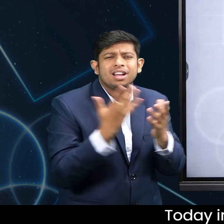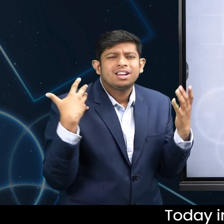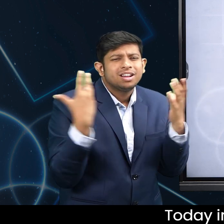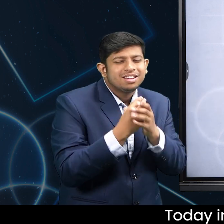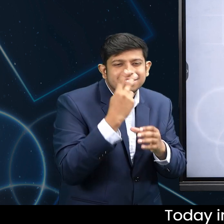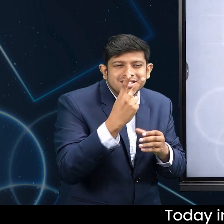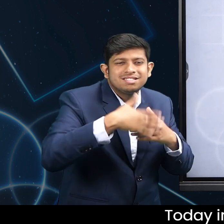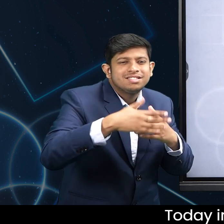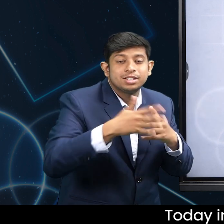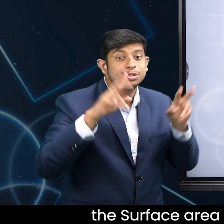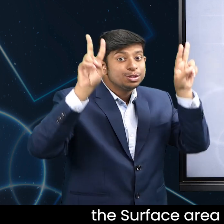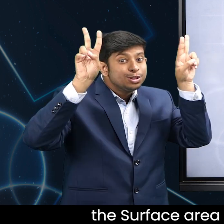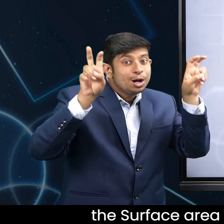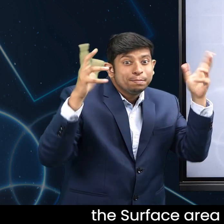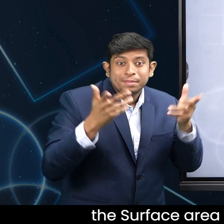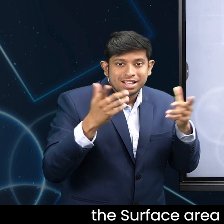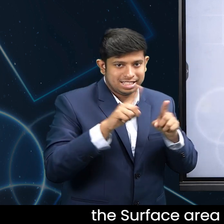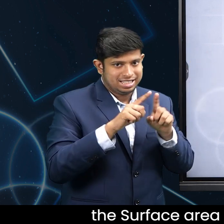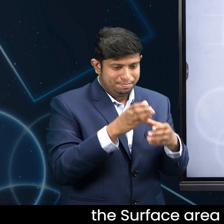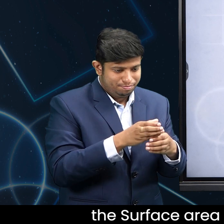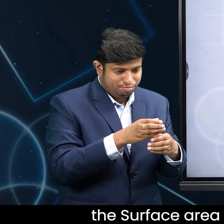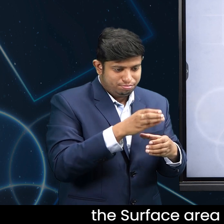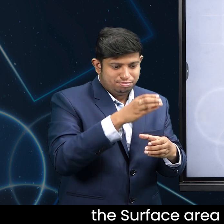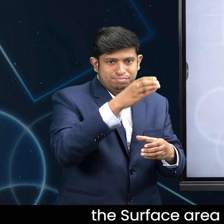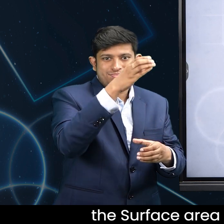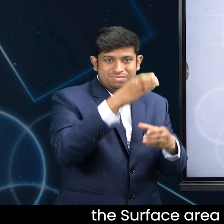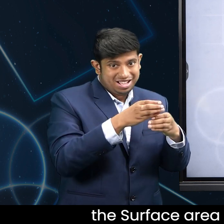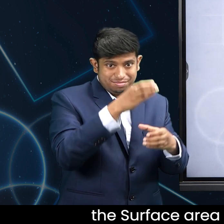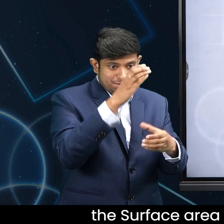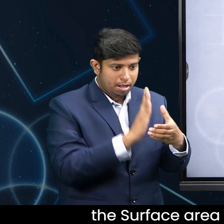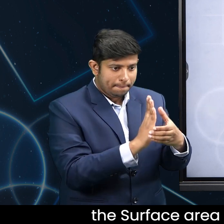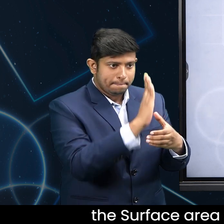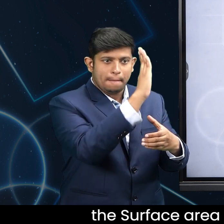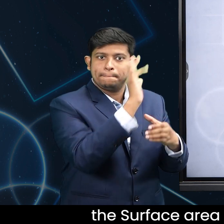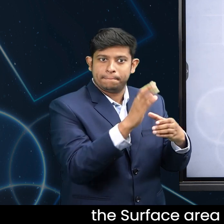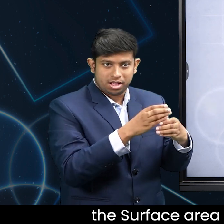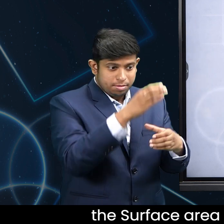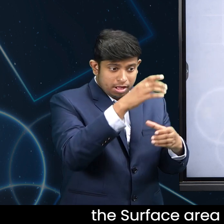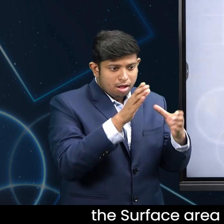Today, in this part, we are going to see the surface area and volume of a right circular cylinder.